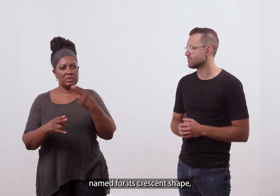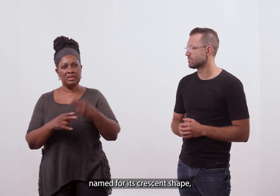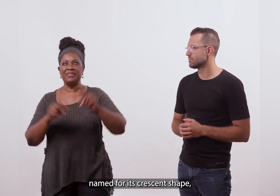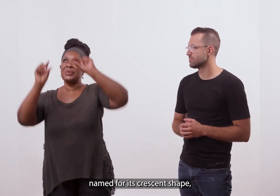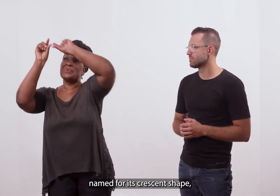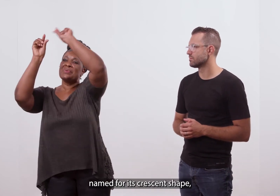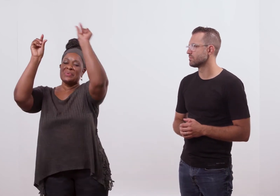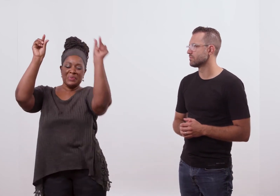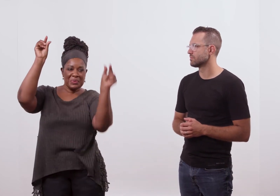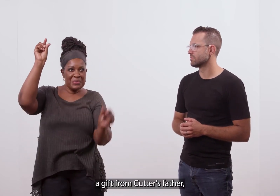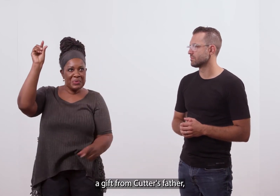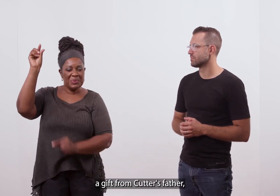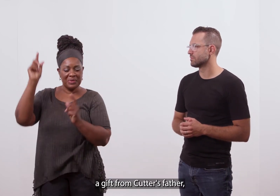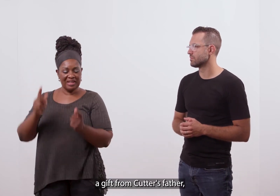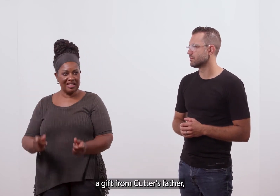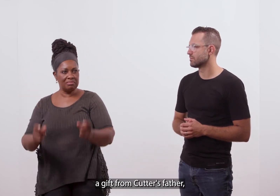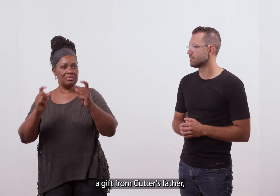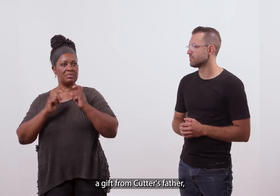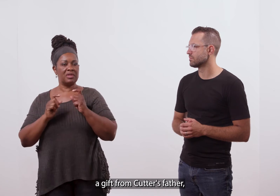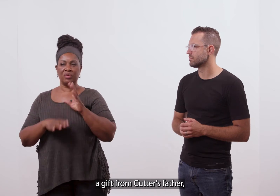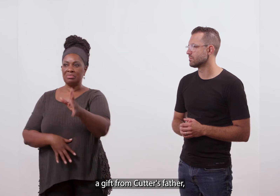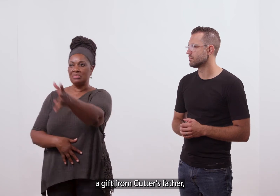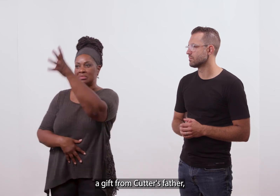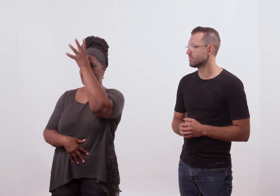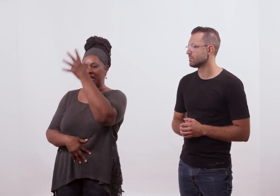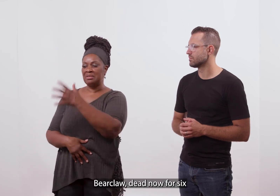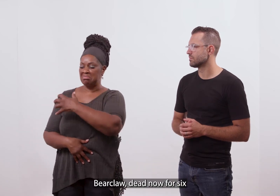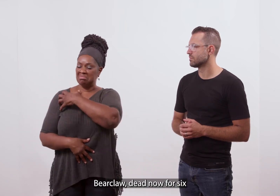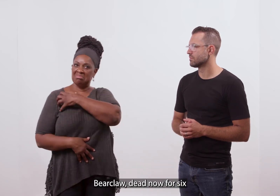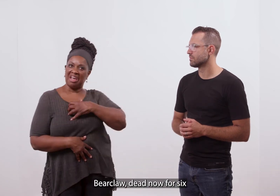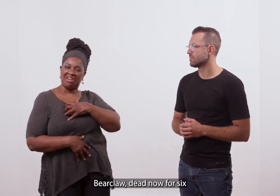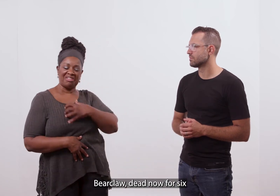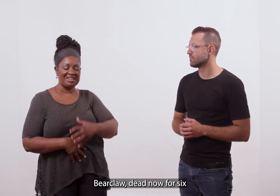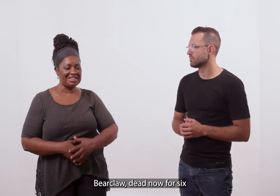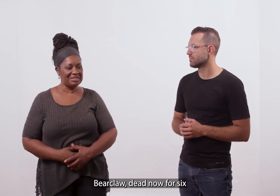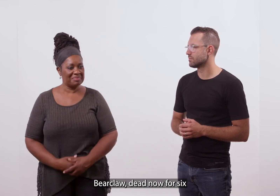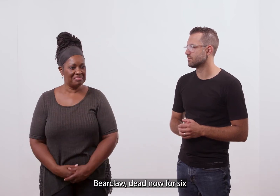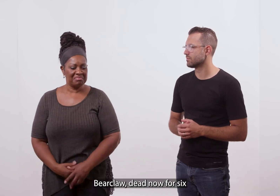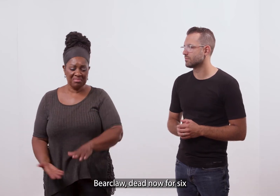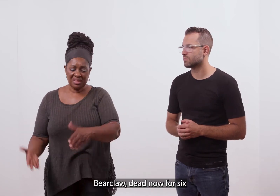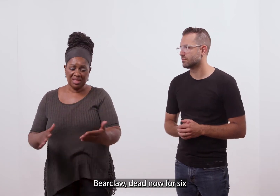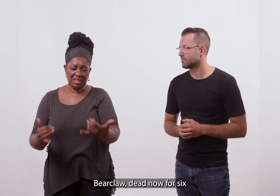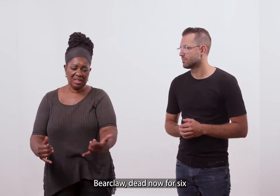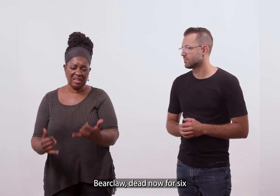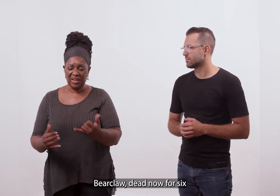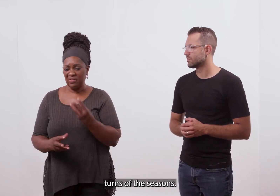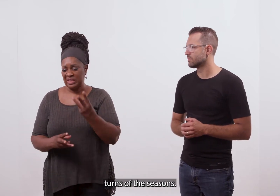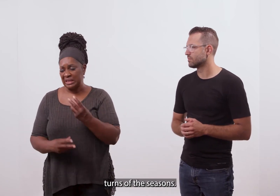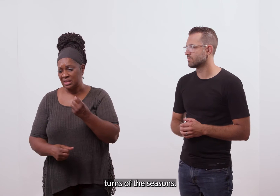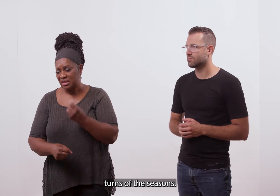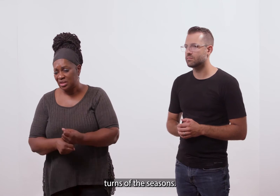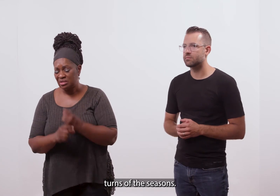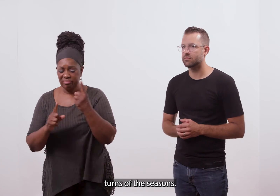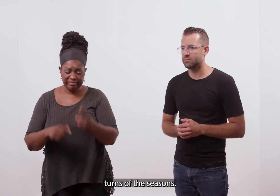crescent shape, a gift from Cutter's father, Bear Claw, dead now for 6 turns